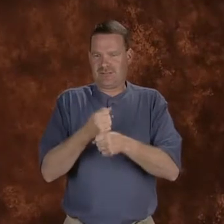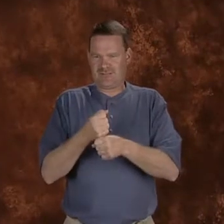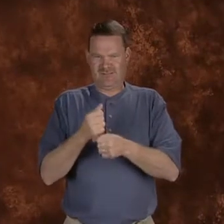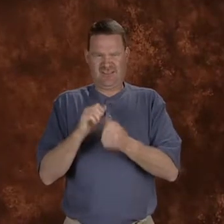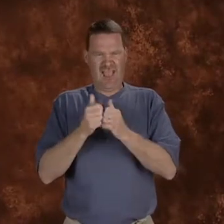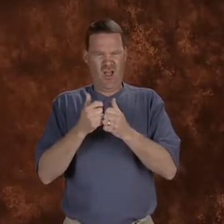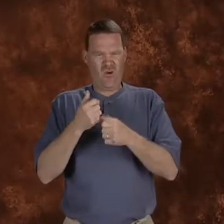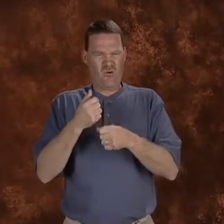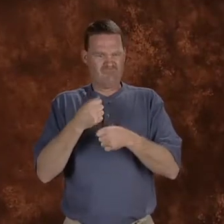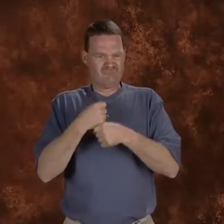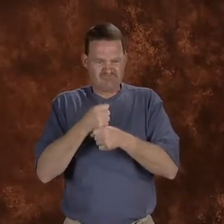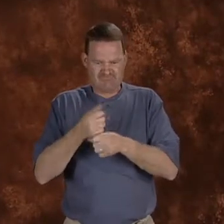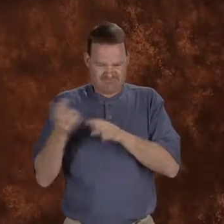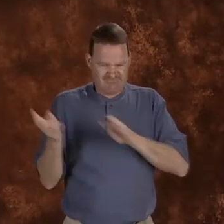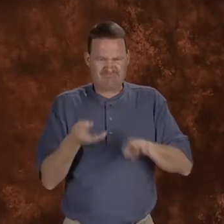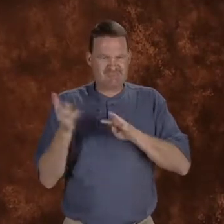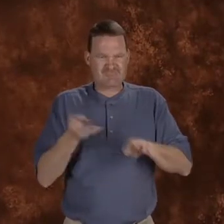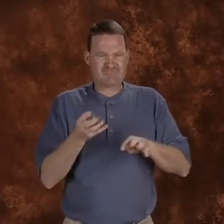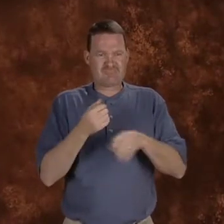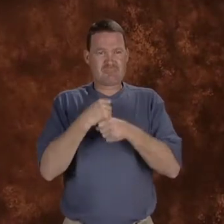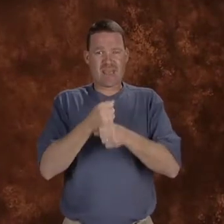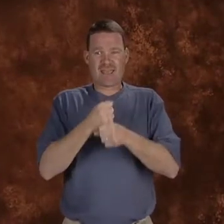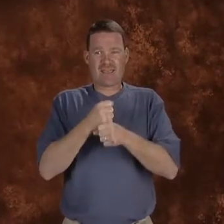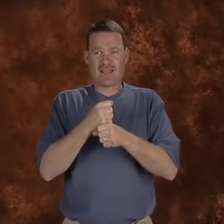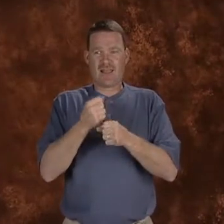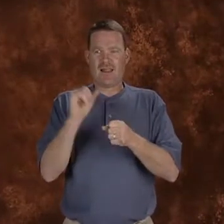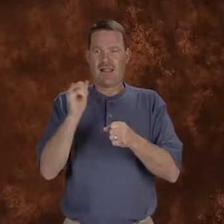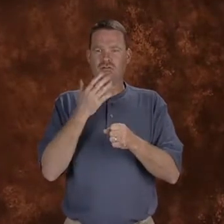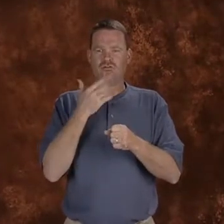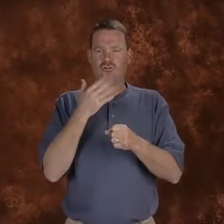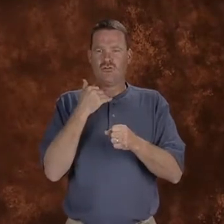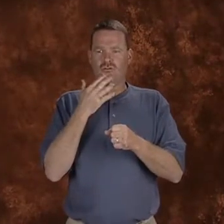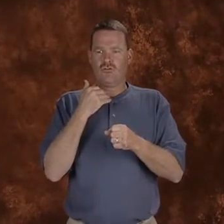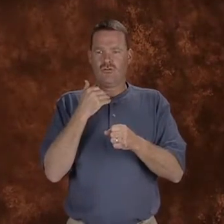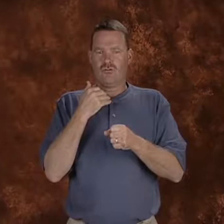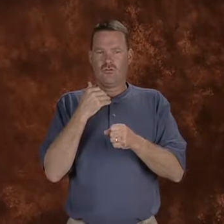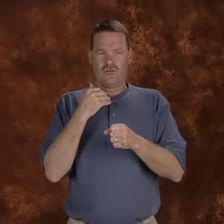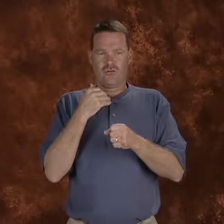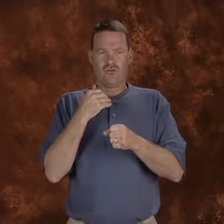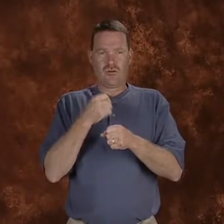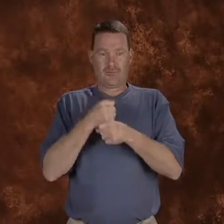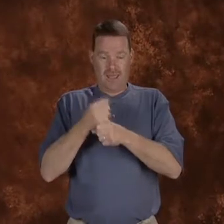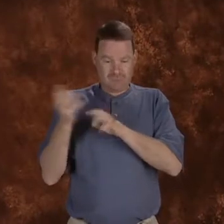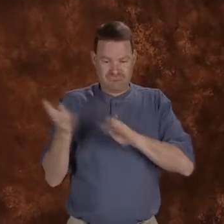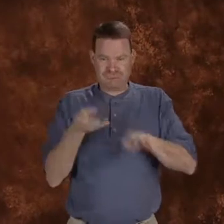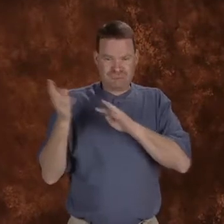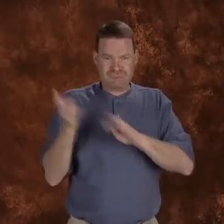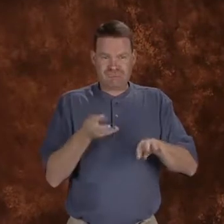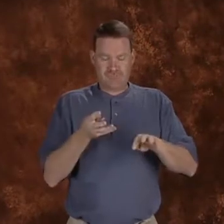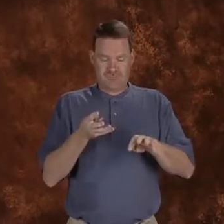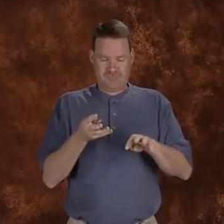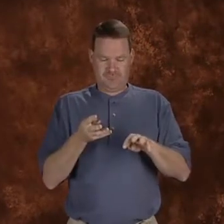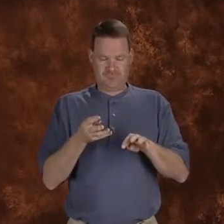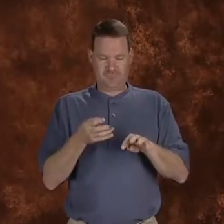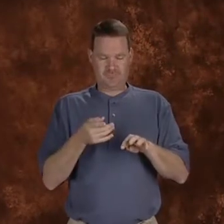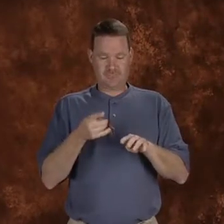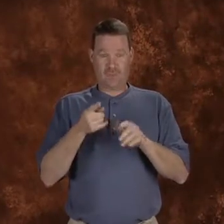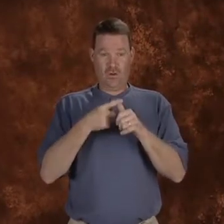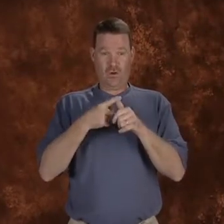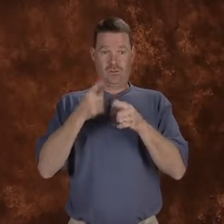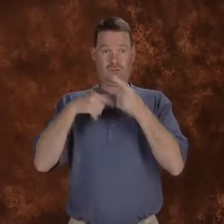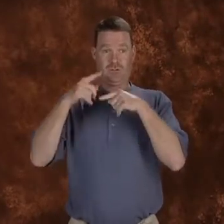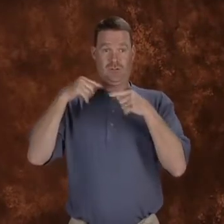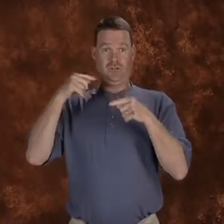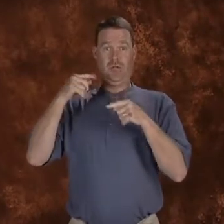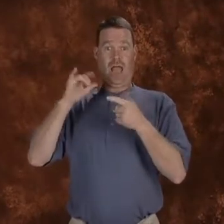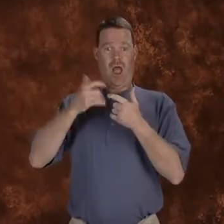Inside, it really looks like a factory, like they're making food. Do you know what they're making? They're